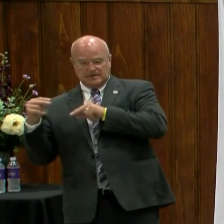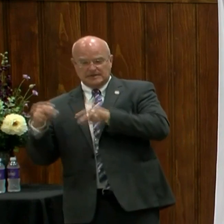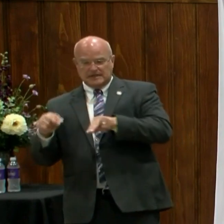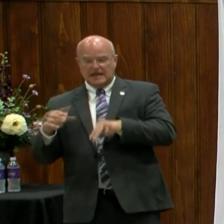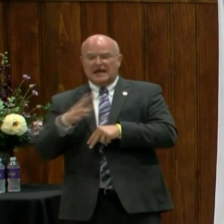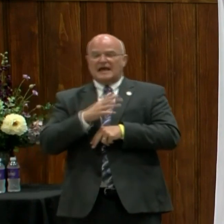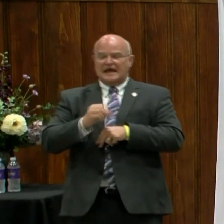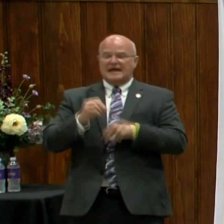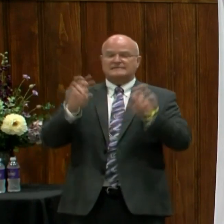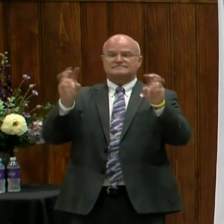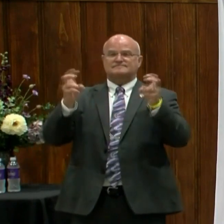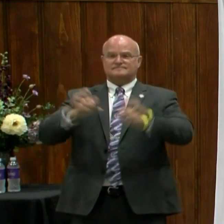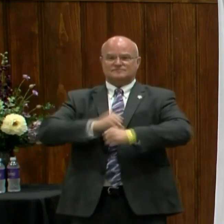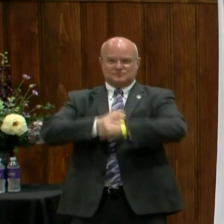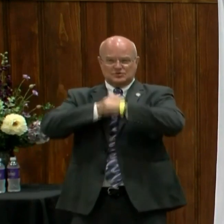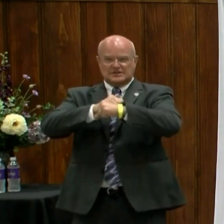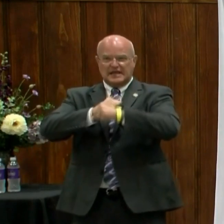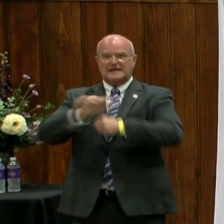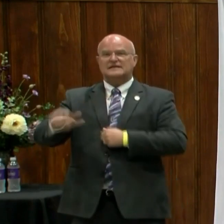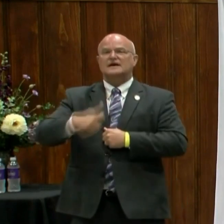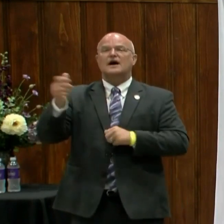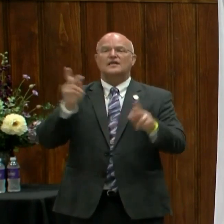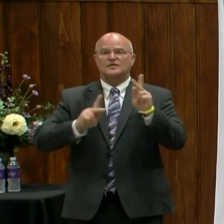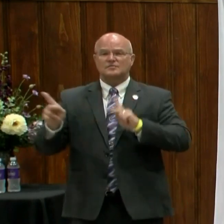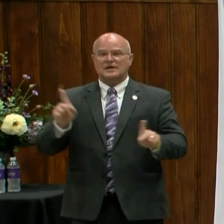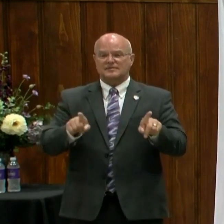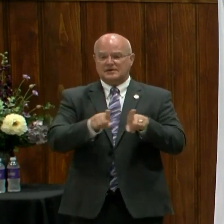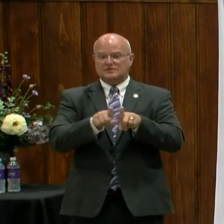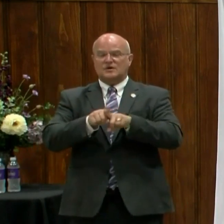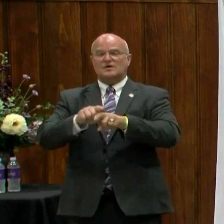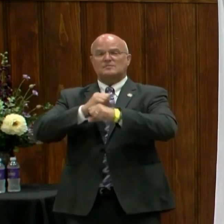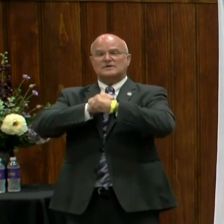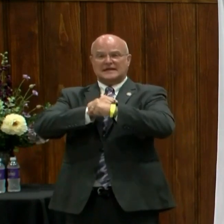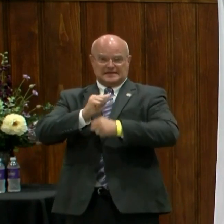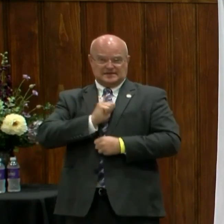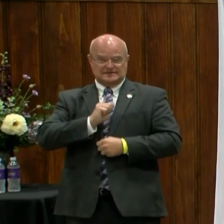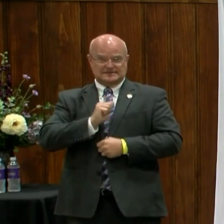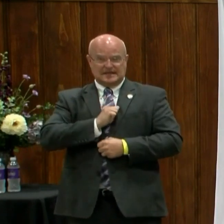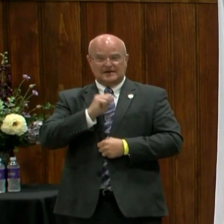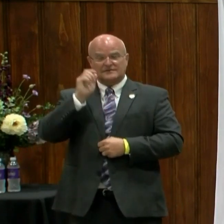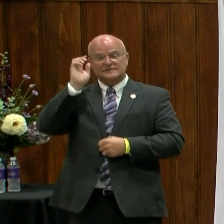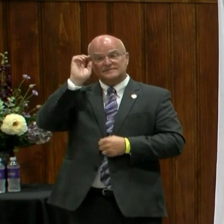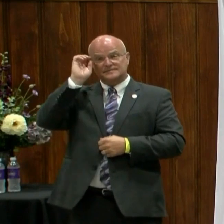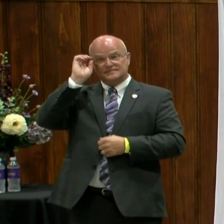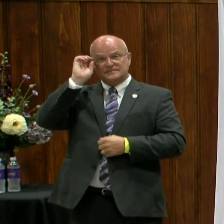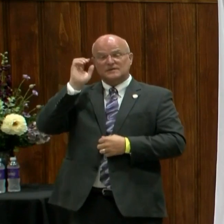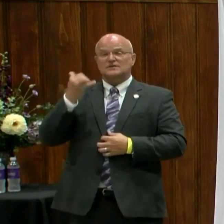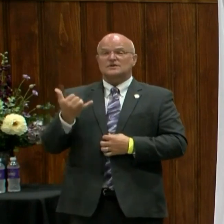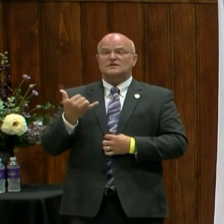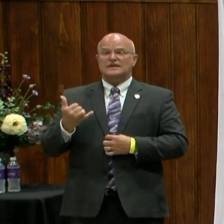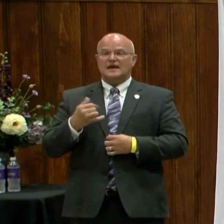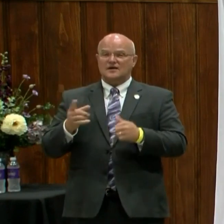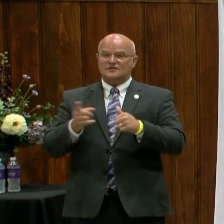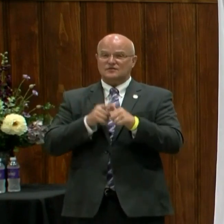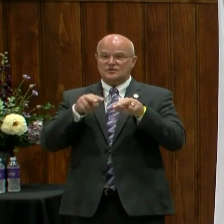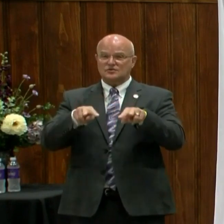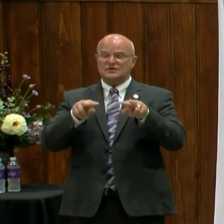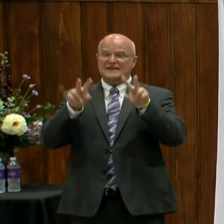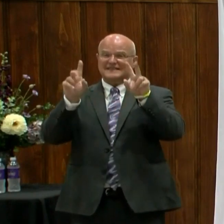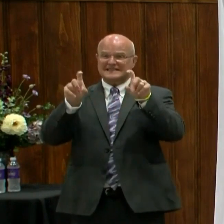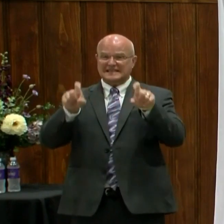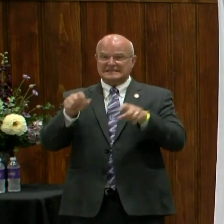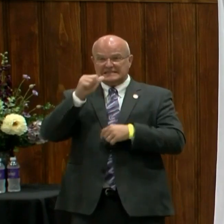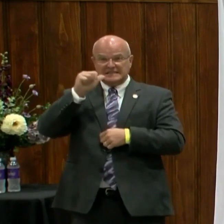standpoint, in protecting others as well as ourselves. Let's first look at the